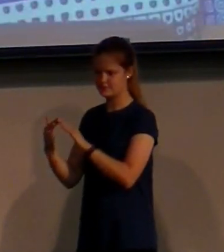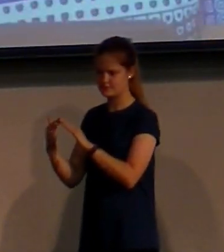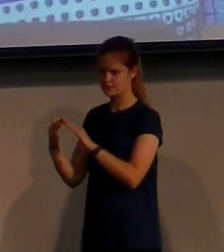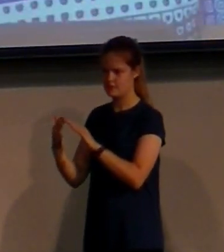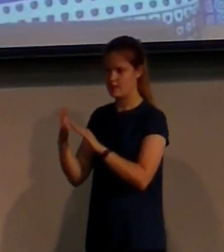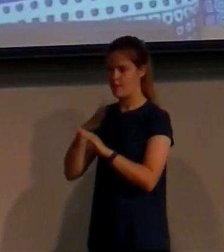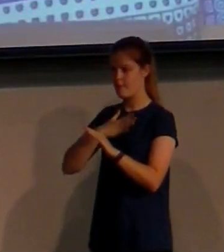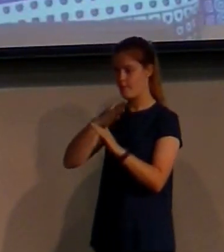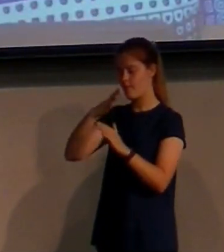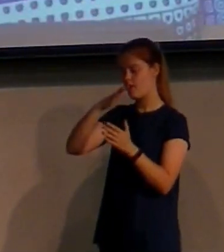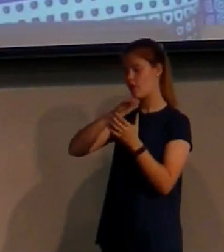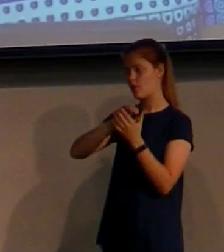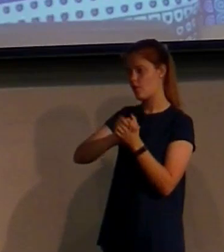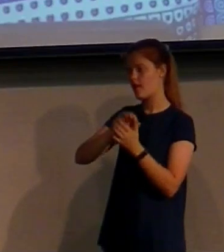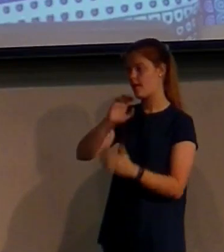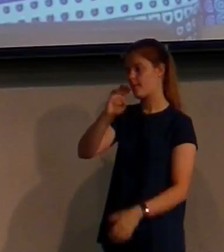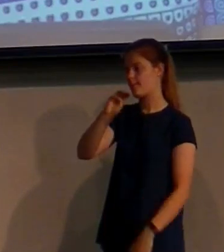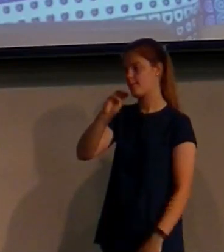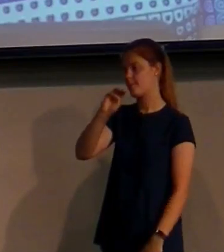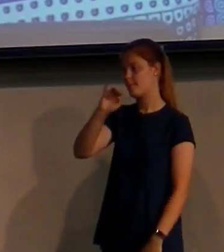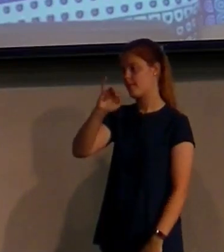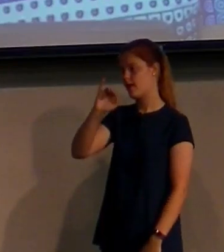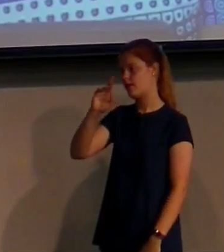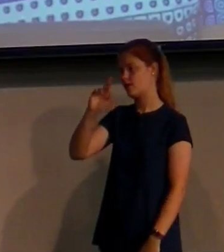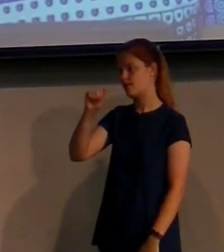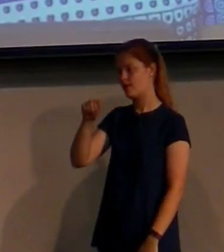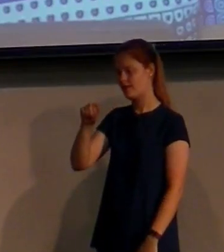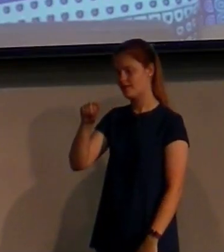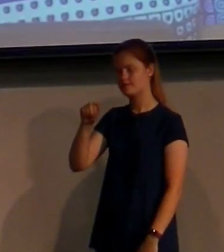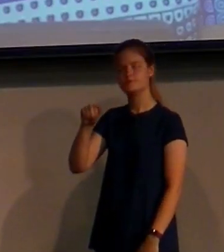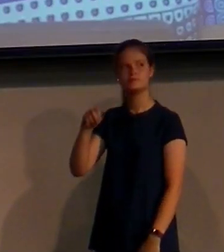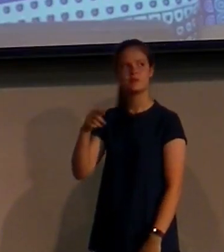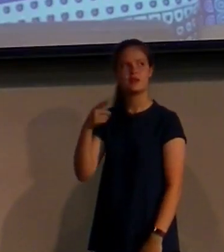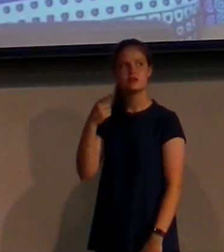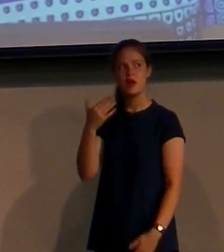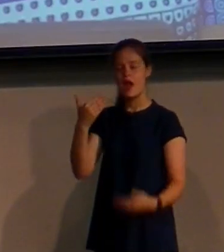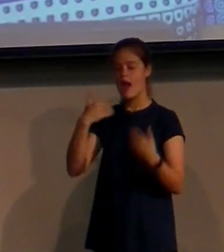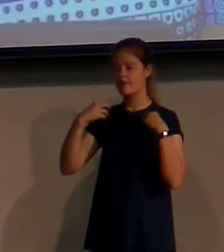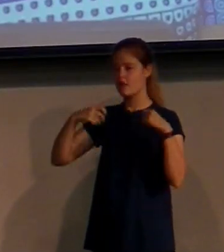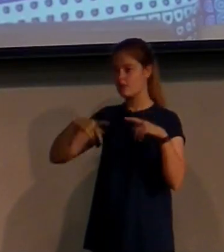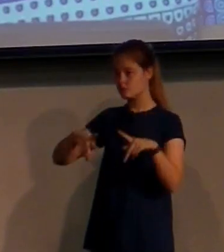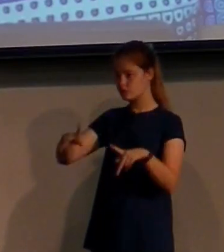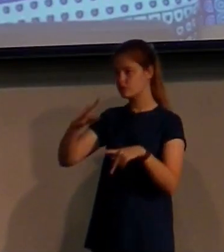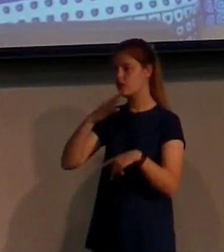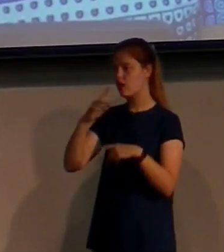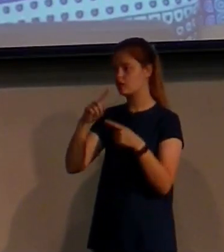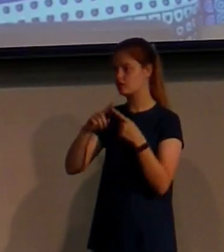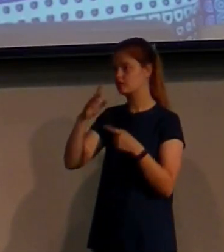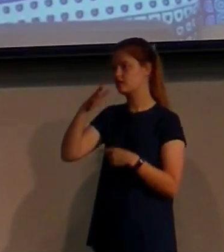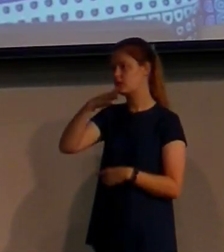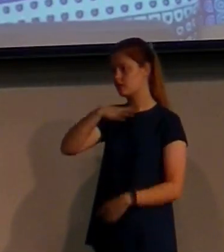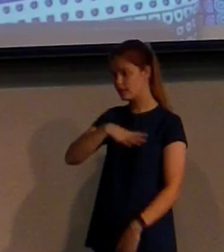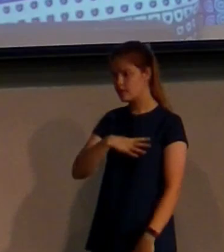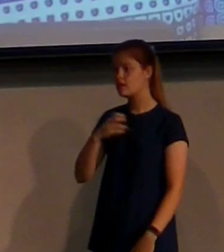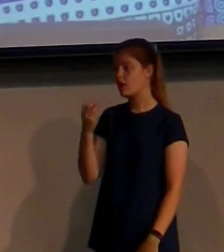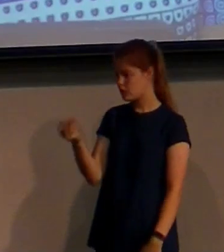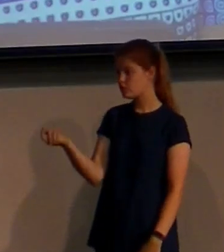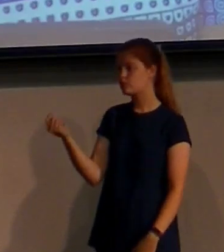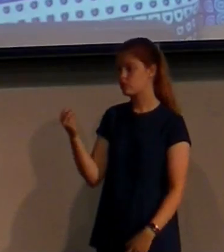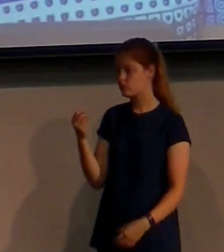My wife Mayra also had the opportunity to speak to ladies a couple of occasions.